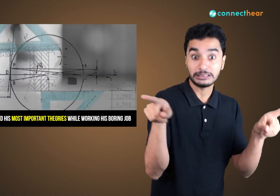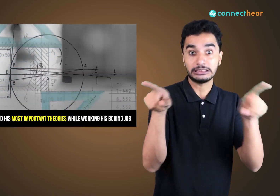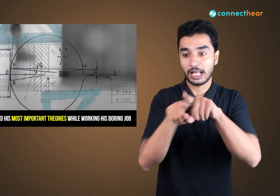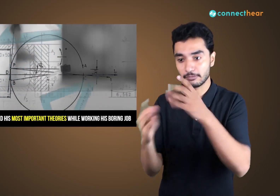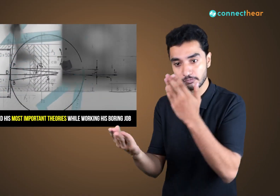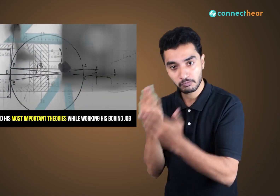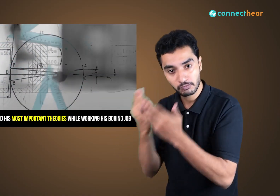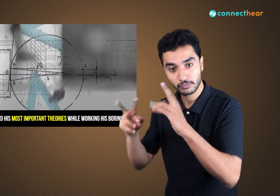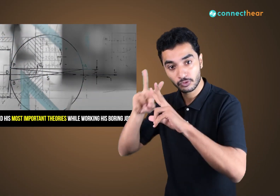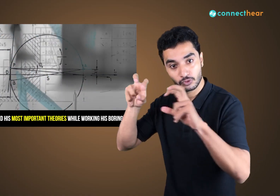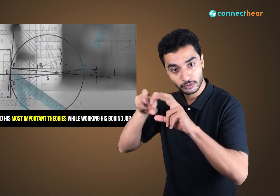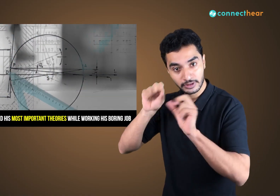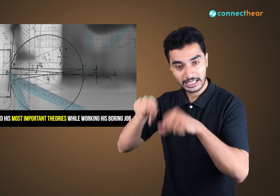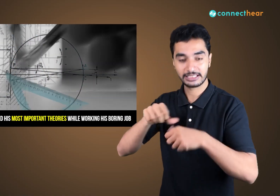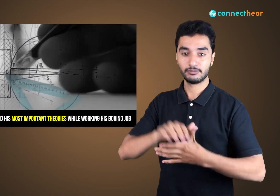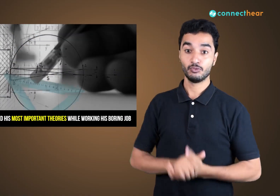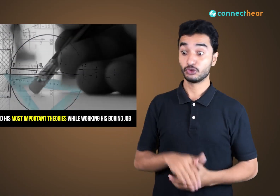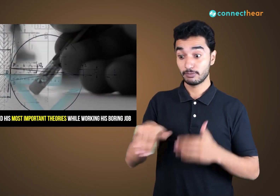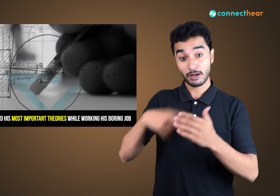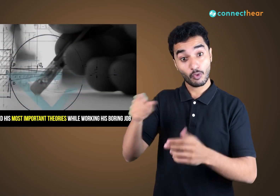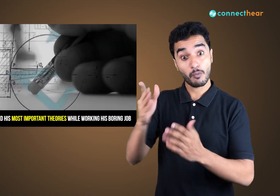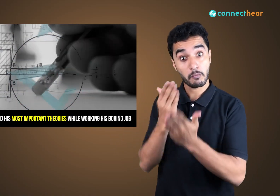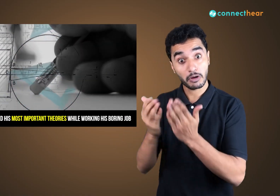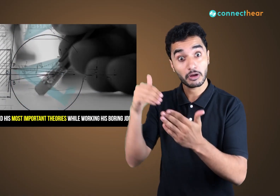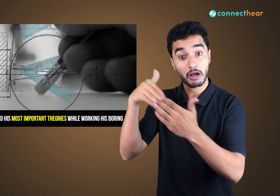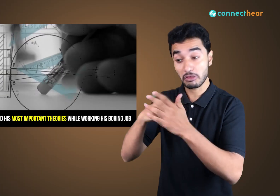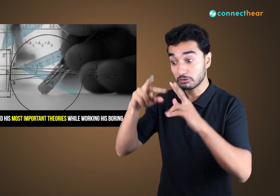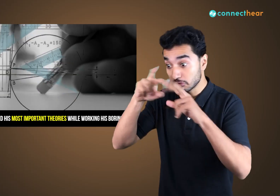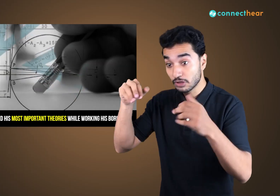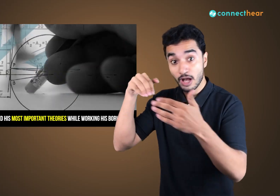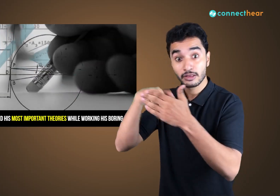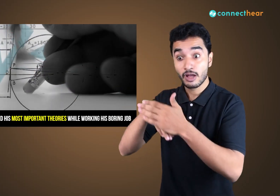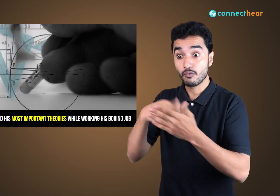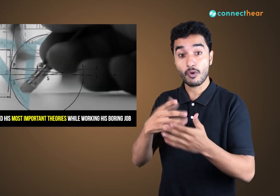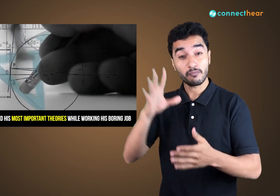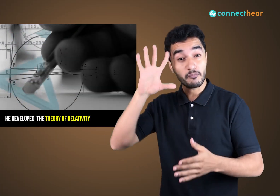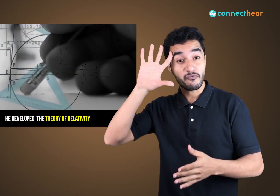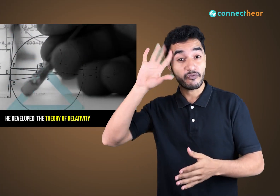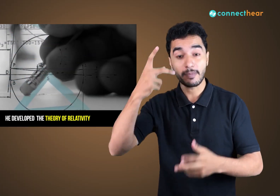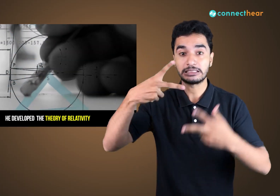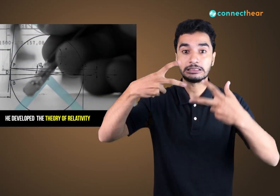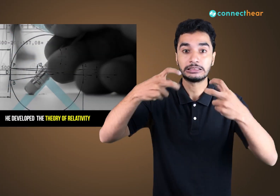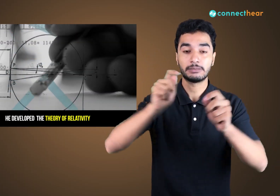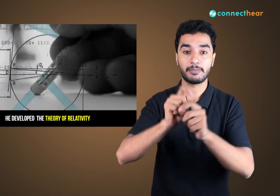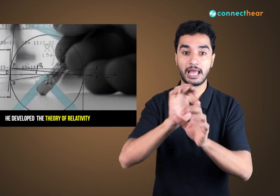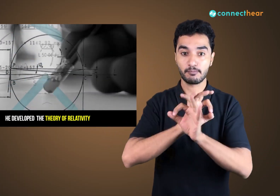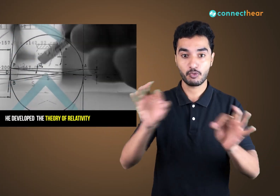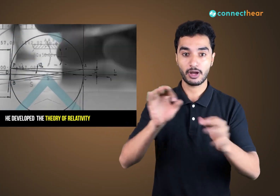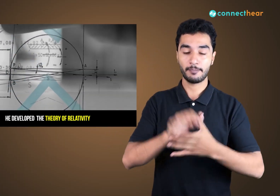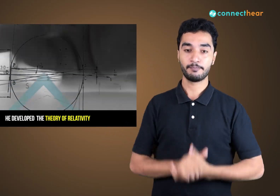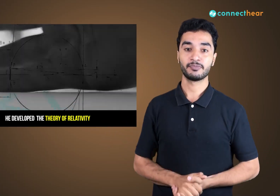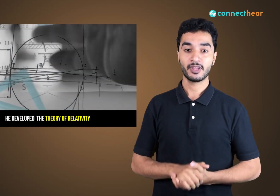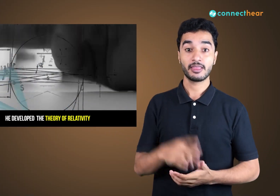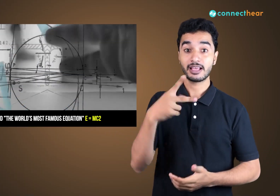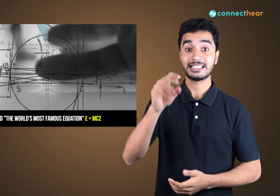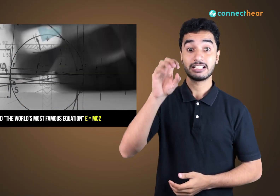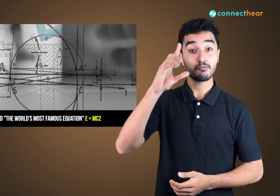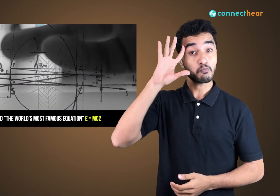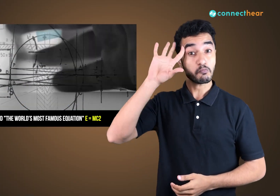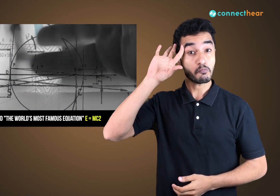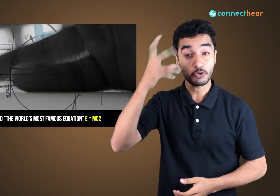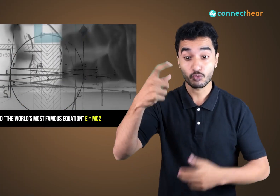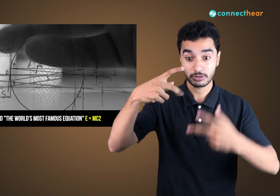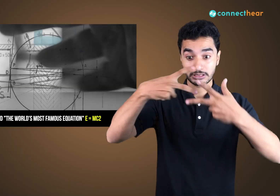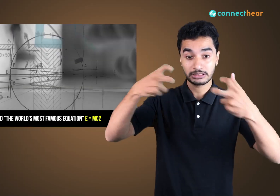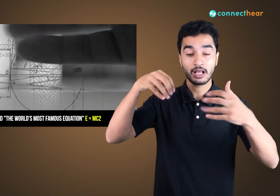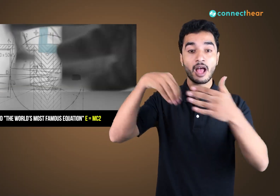he developed his most important theories while working his boring job. He developed the theory of relativity and the